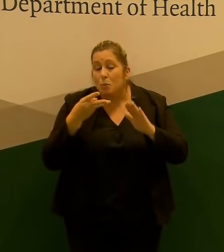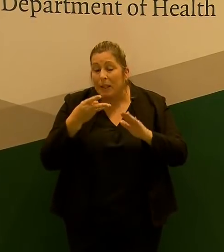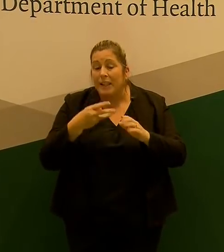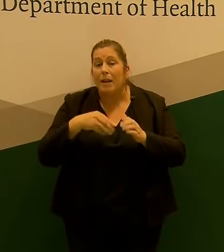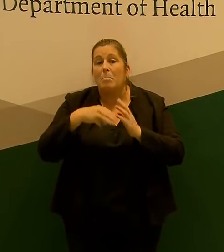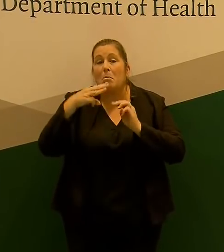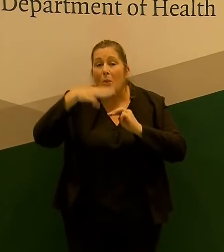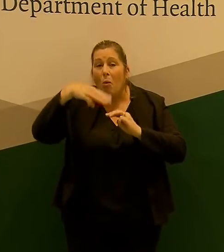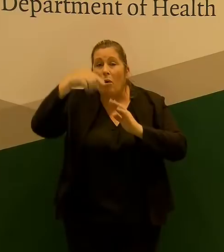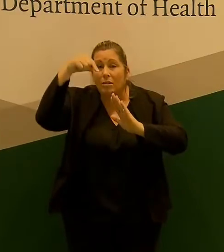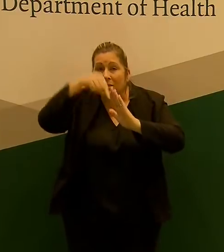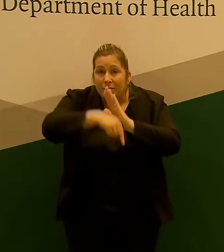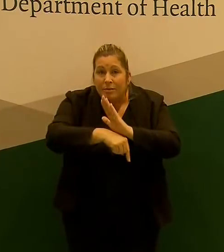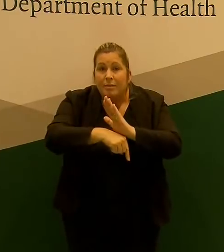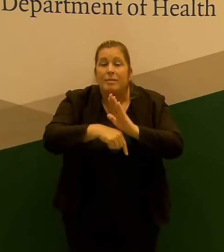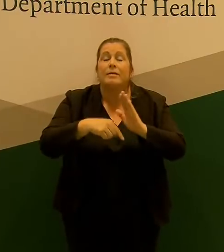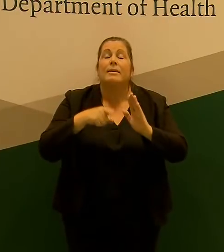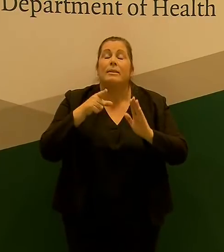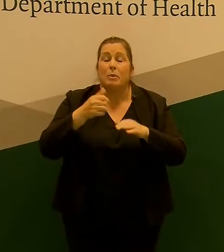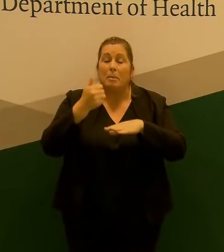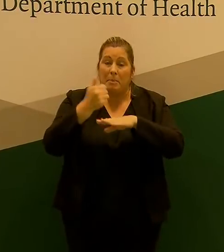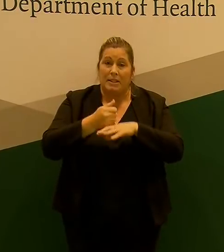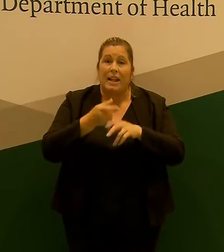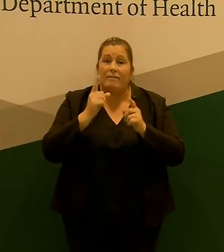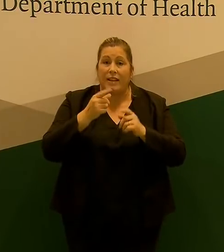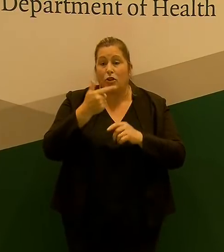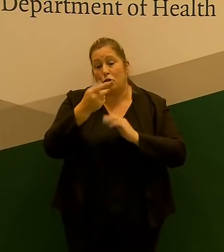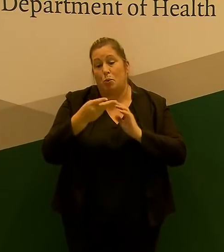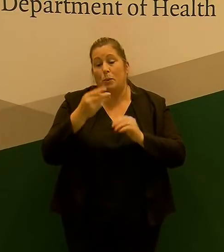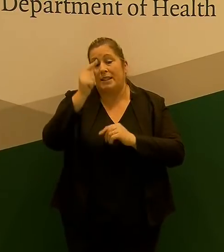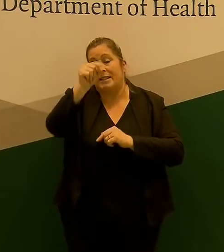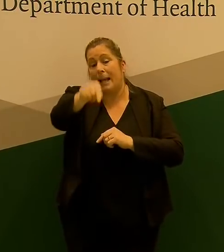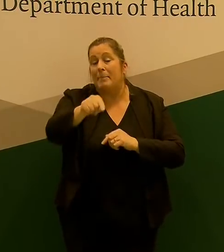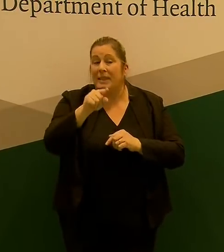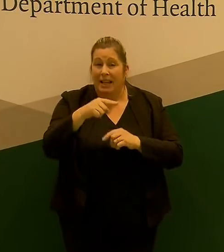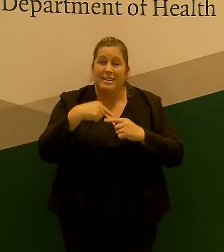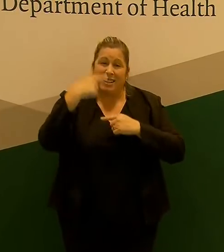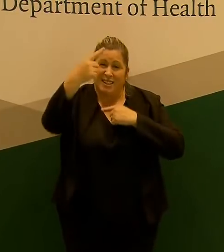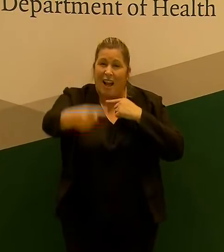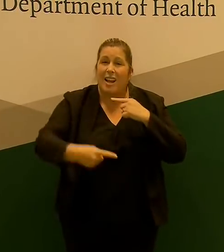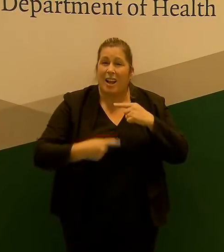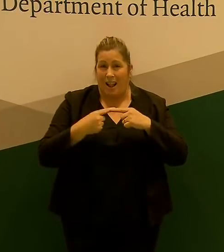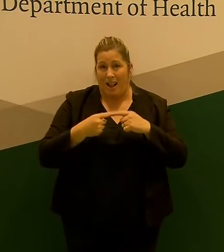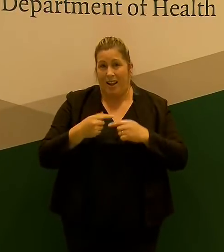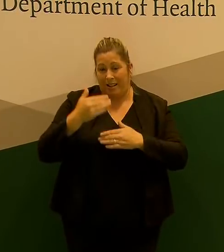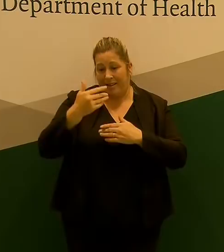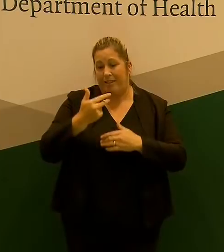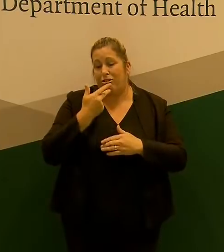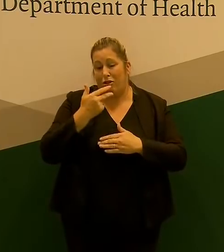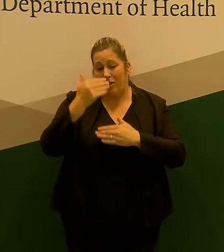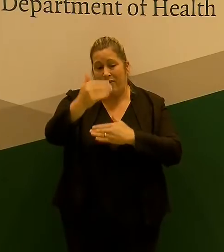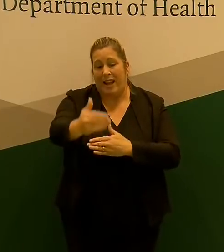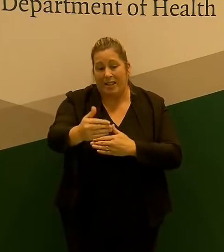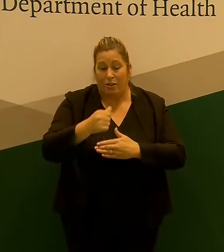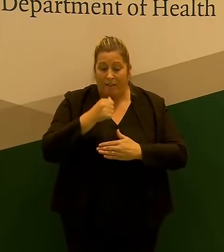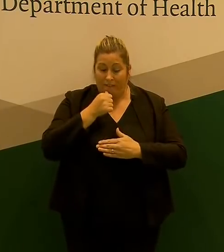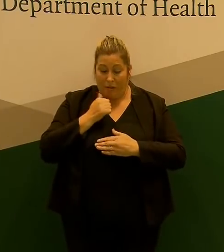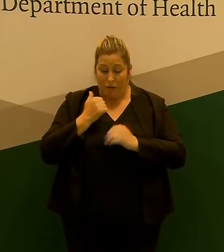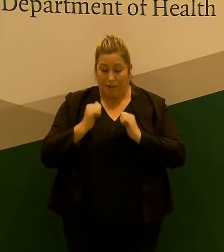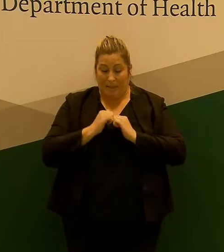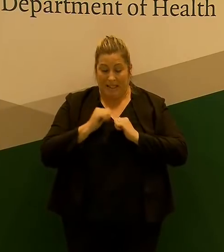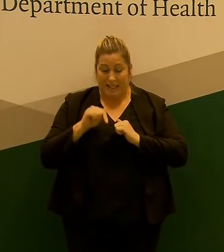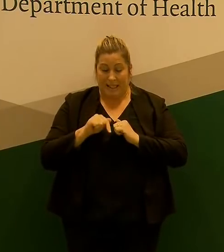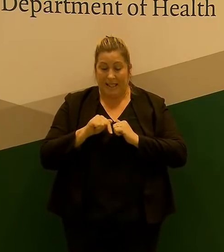basis of decisions that are, or advice that will be given in 2 weeks' time. And that's okay. The kind of cycle of things. So in general terms, that first meeting in the cycle of